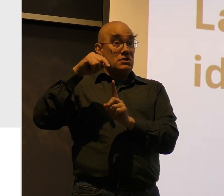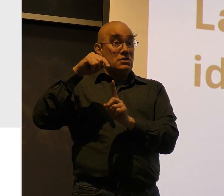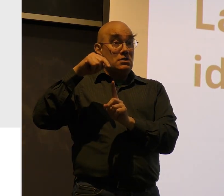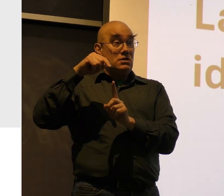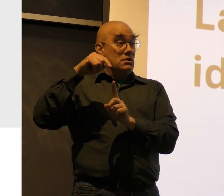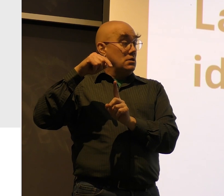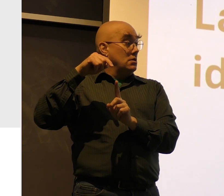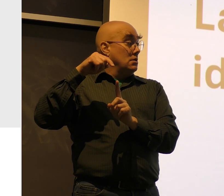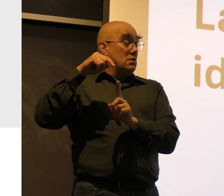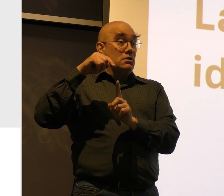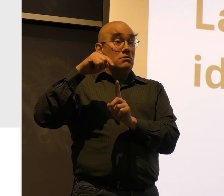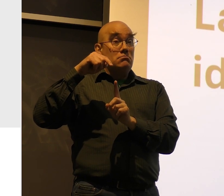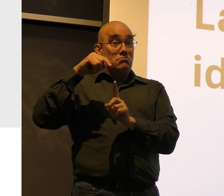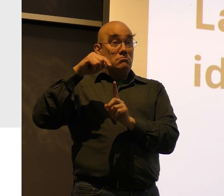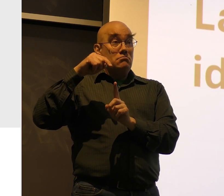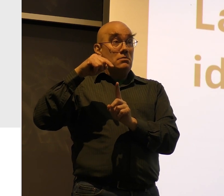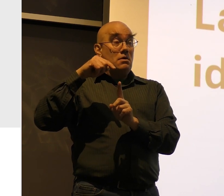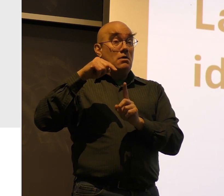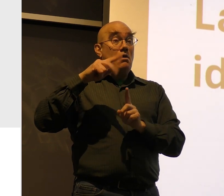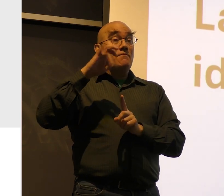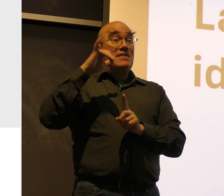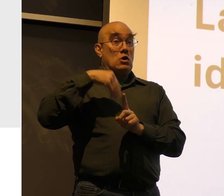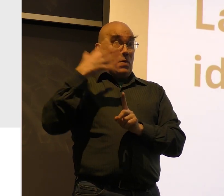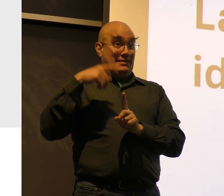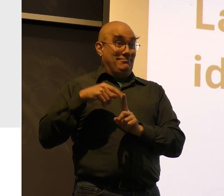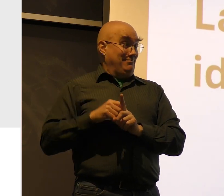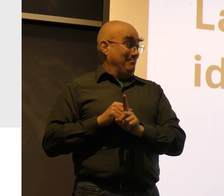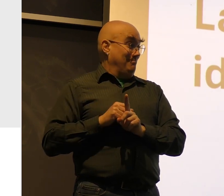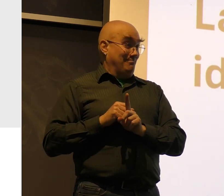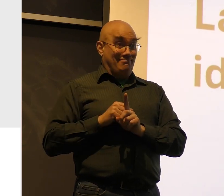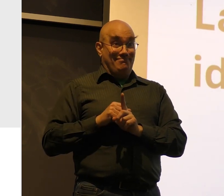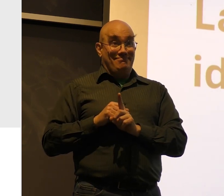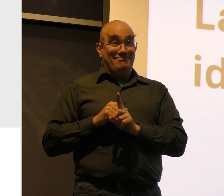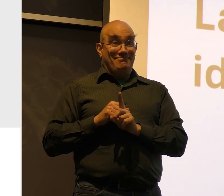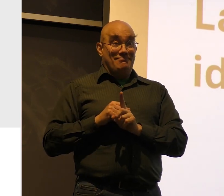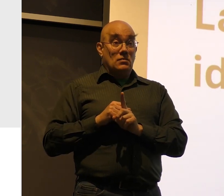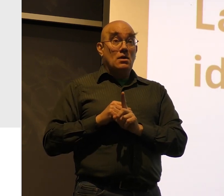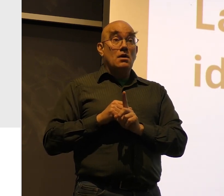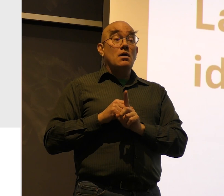very, very niche area, and very white.